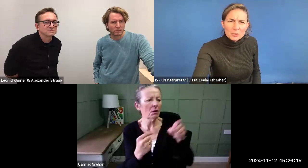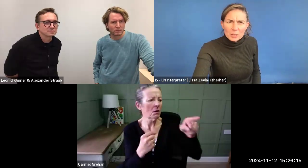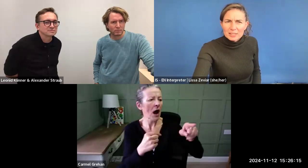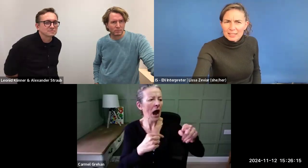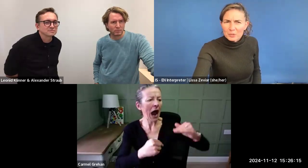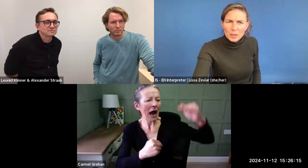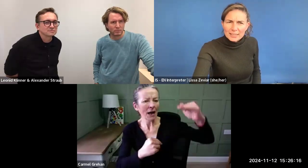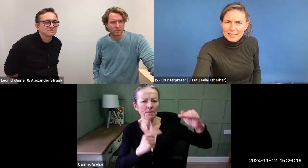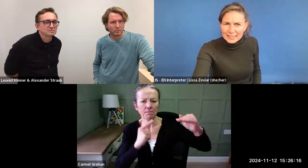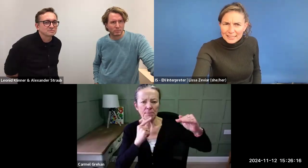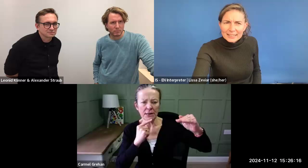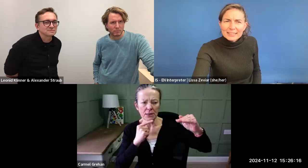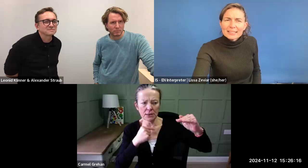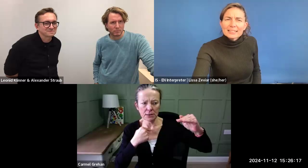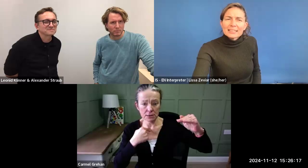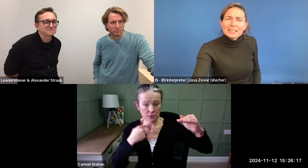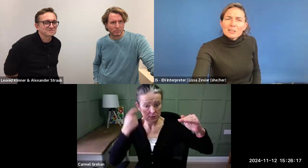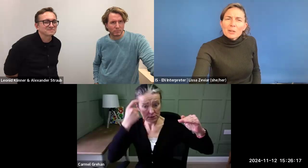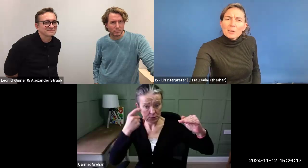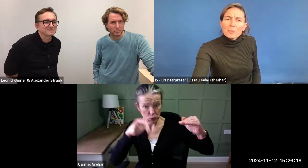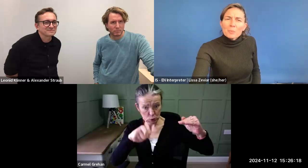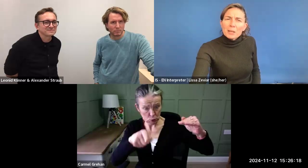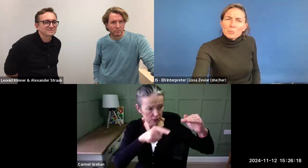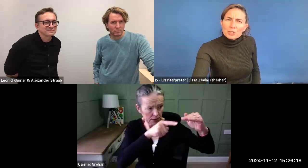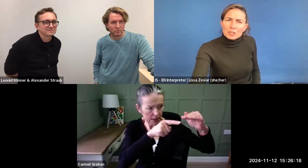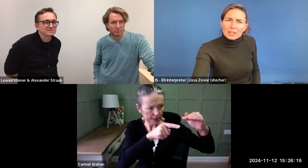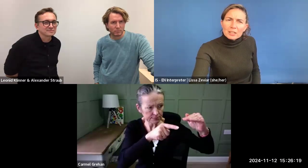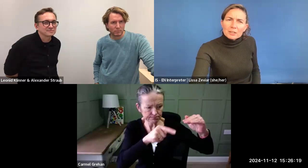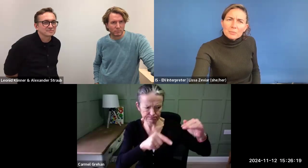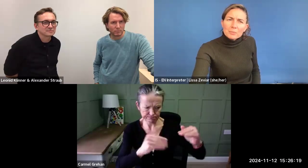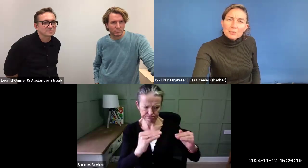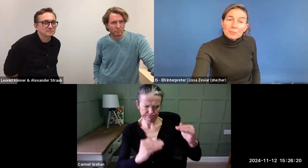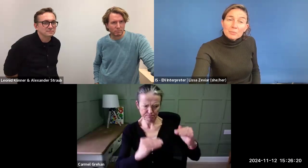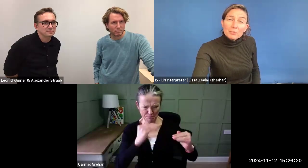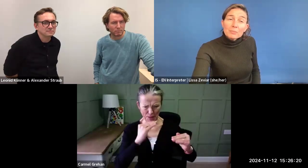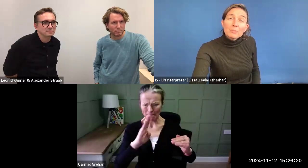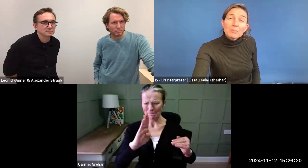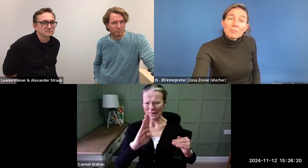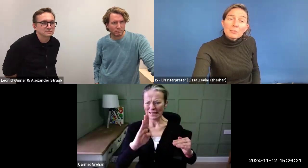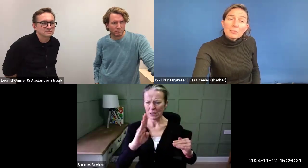C, and then one said 1 and D. But I'm wondering,